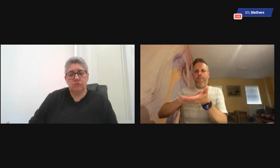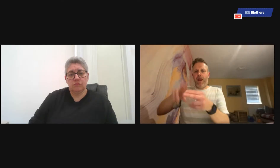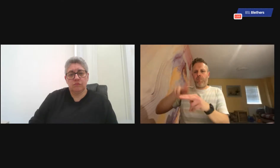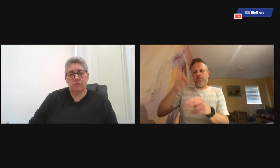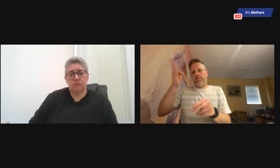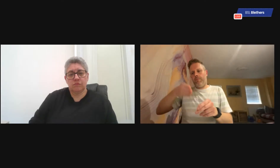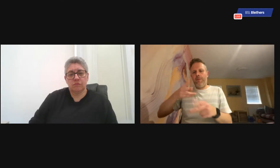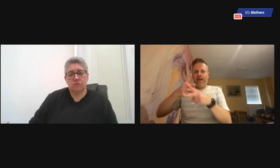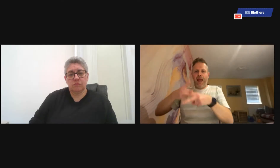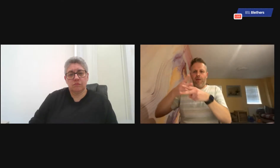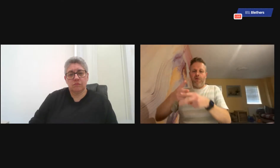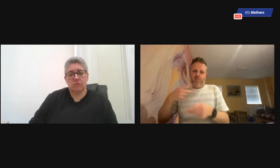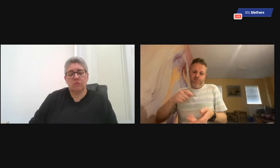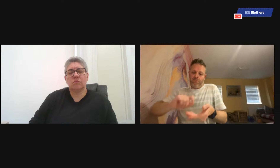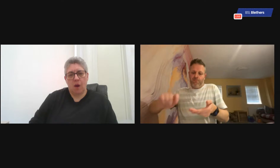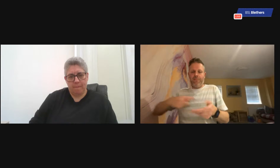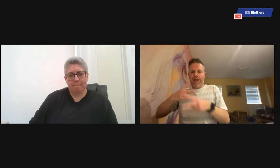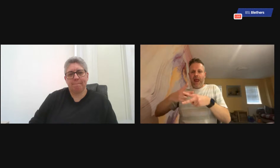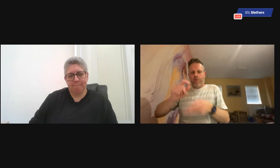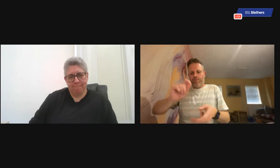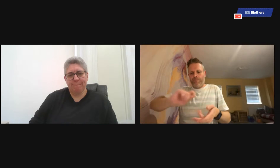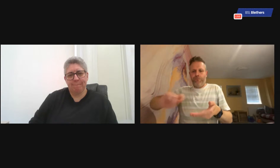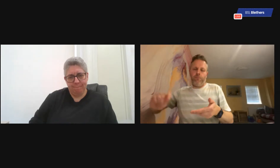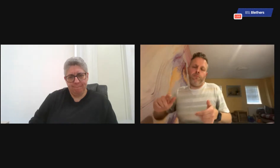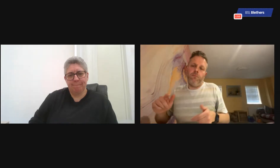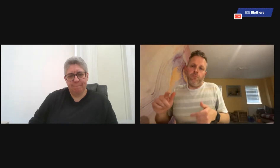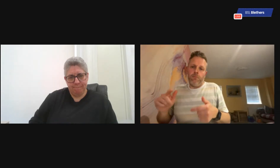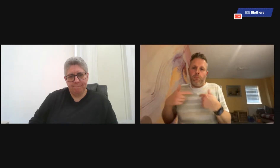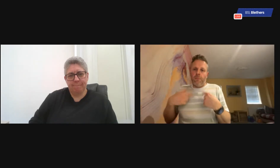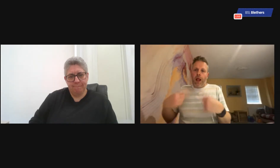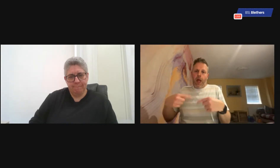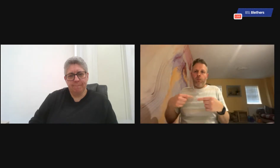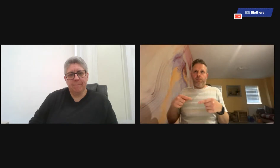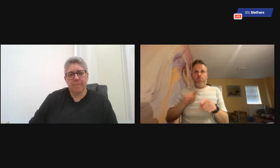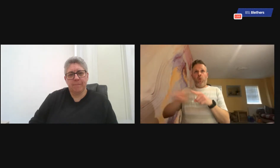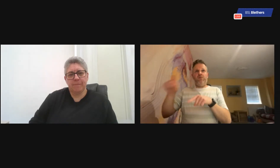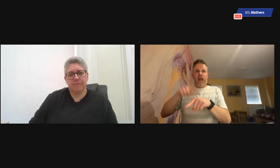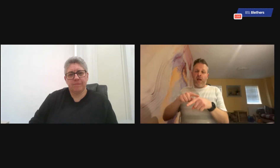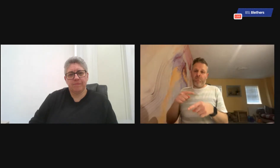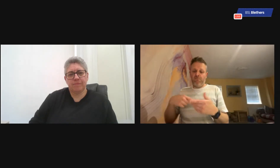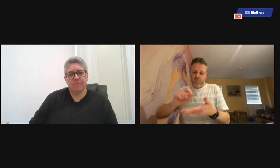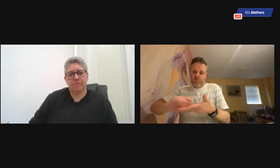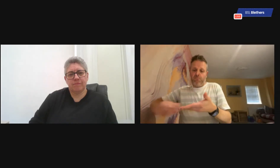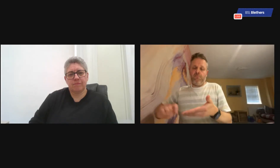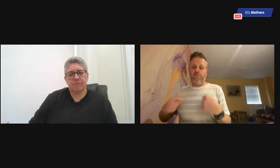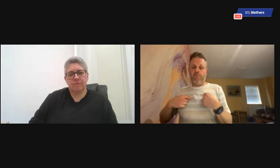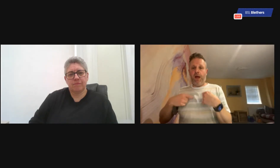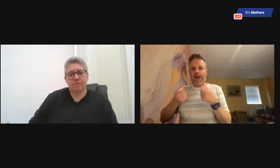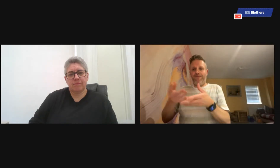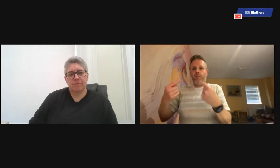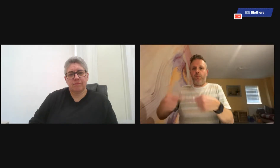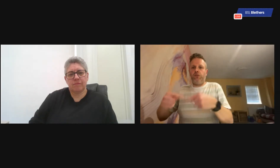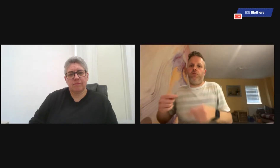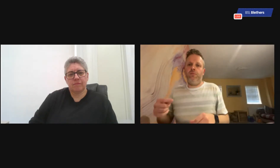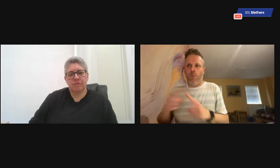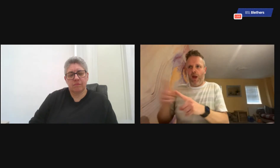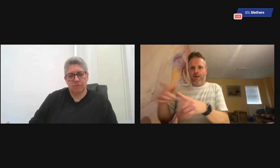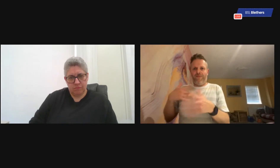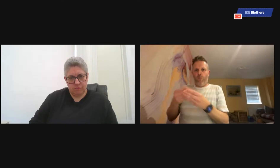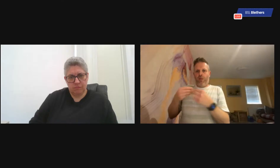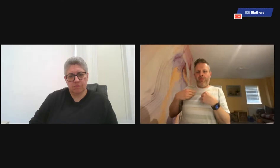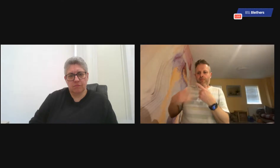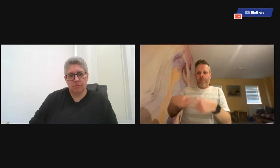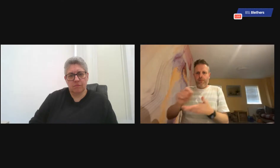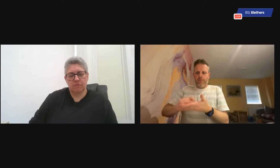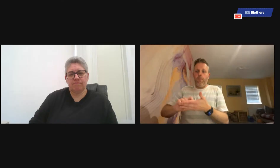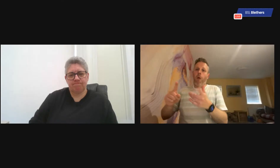Yeah, absolutely. You can. I suppose if anything comes from the school, if the school was planning a trip with the child, you usually